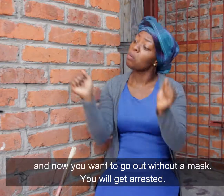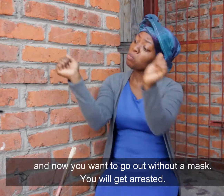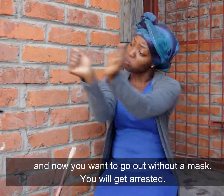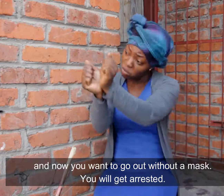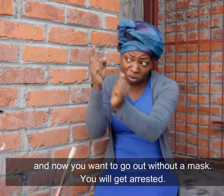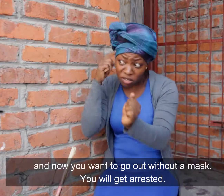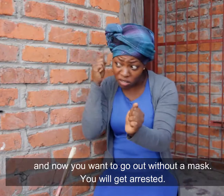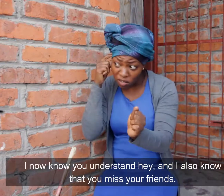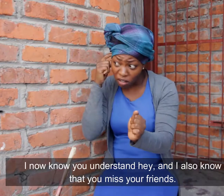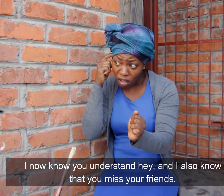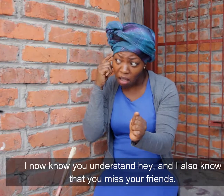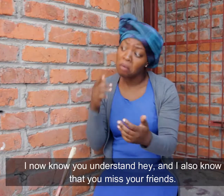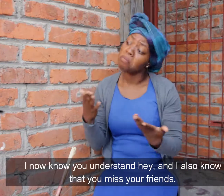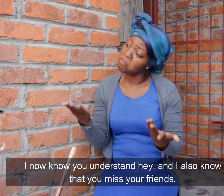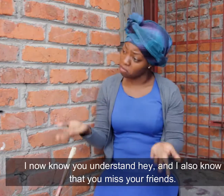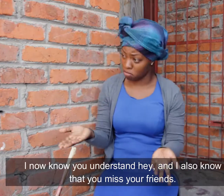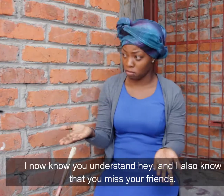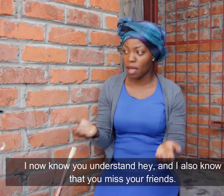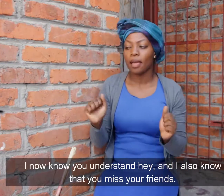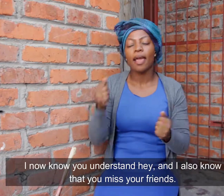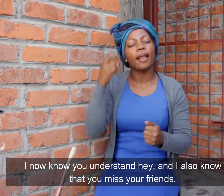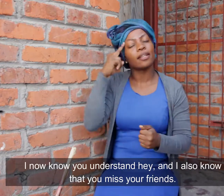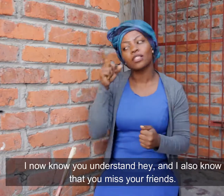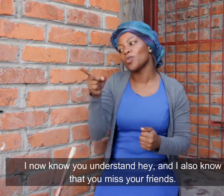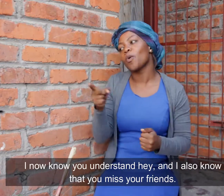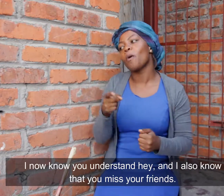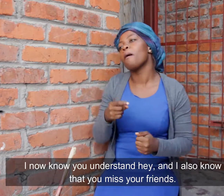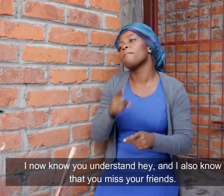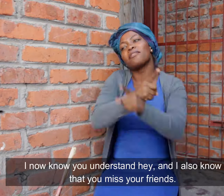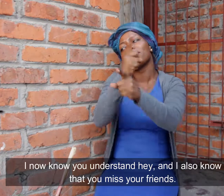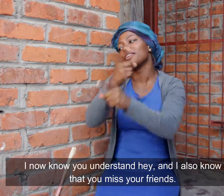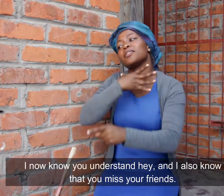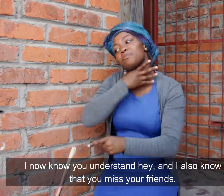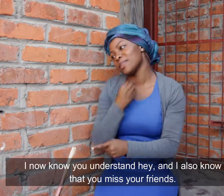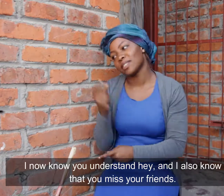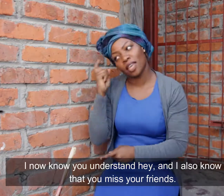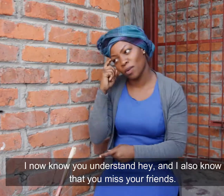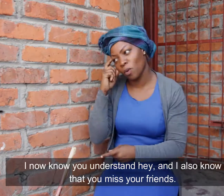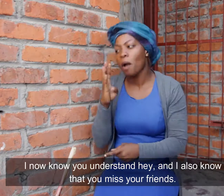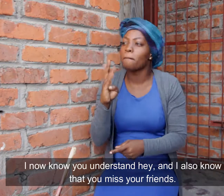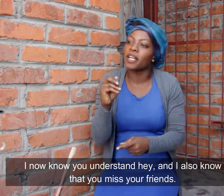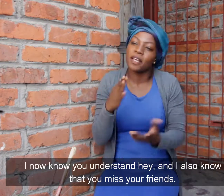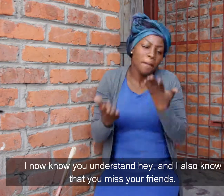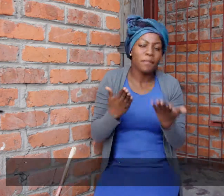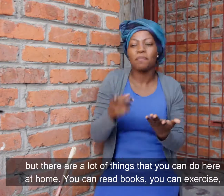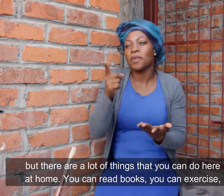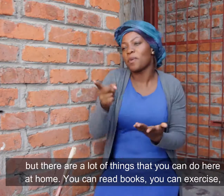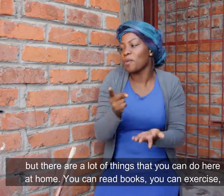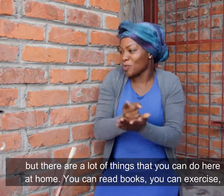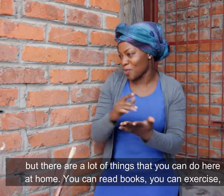but I know you understand. And I also know that you miss your friends. But there are